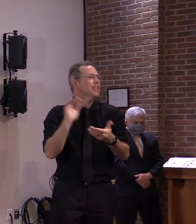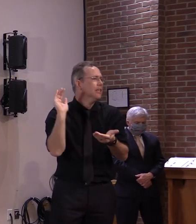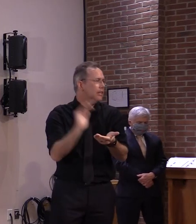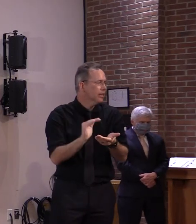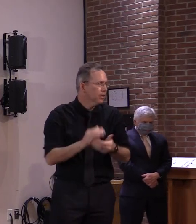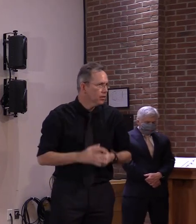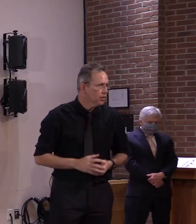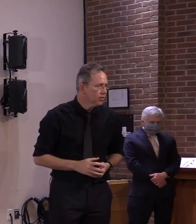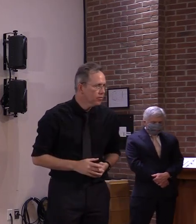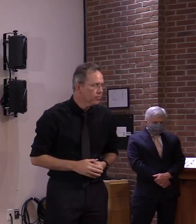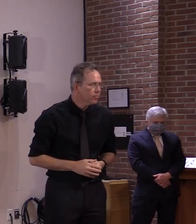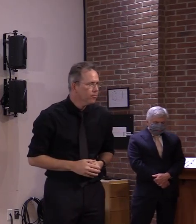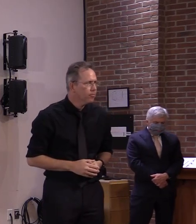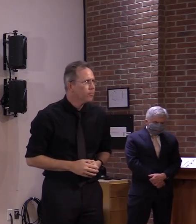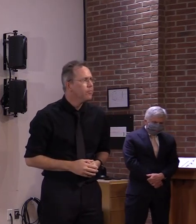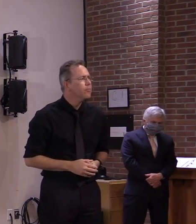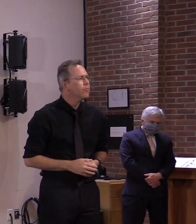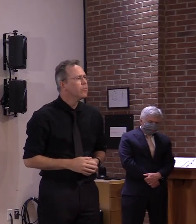unemployment assistance.